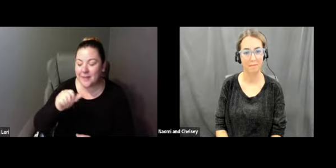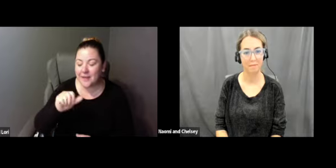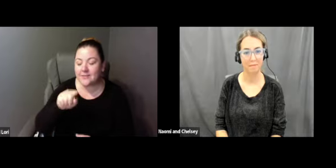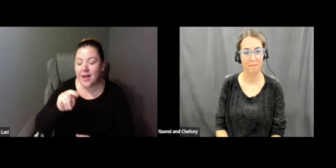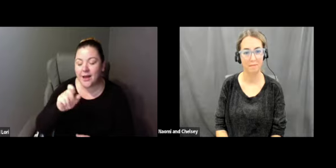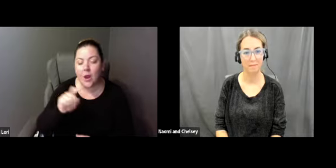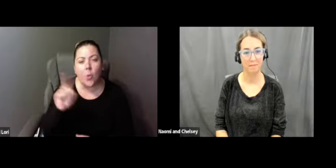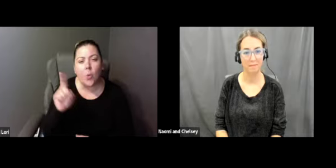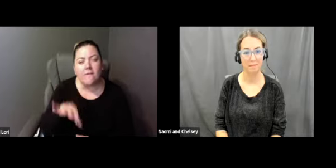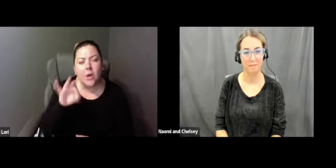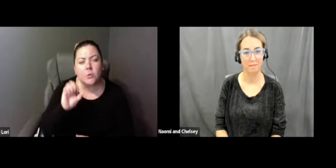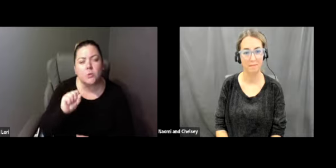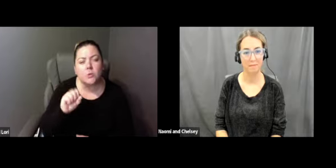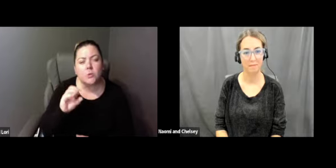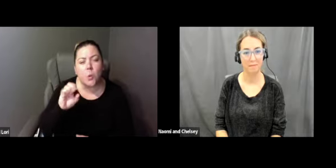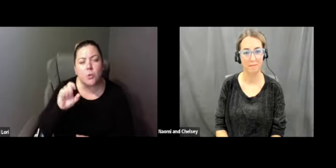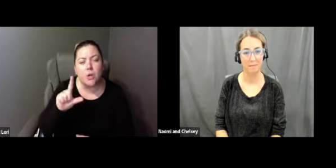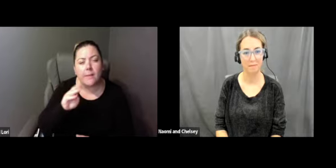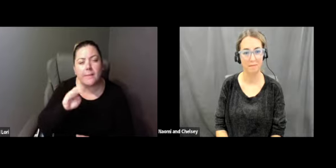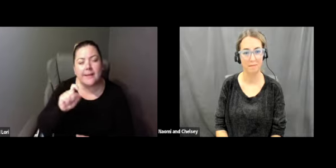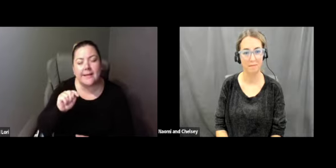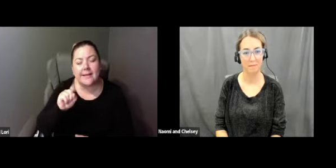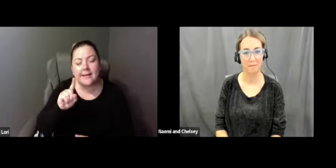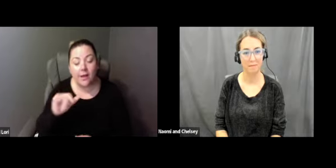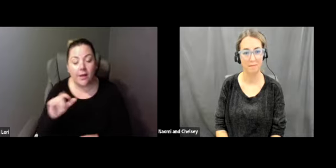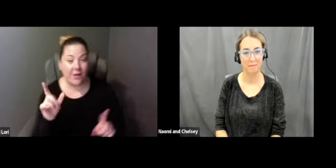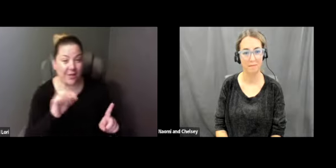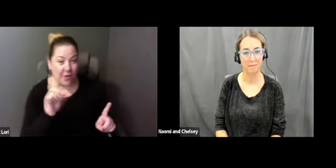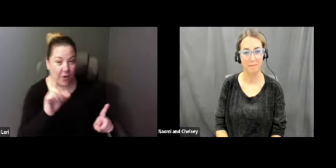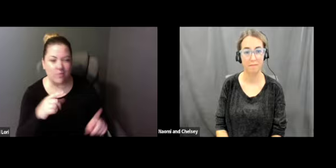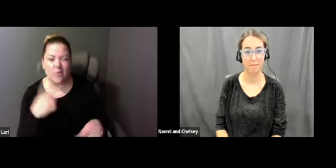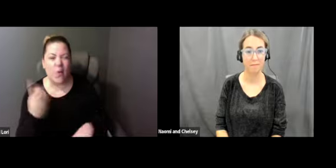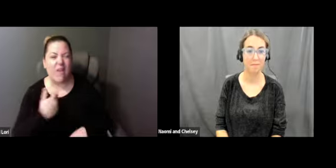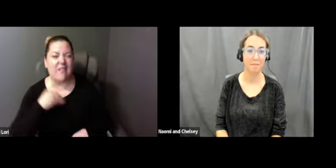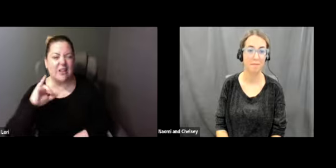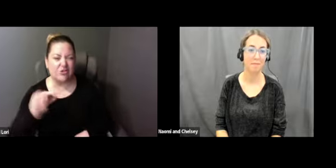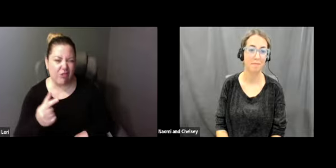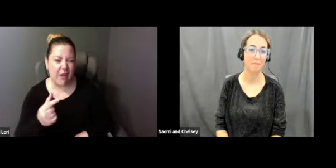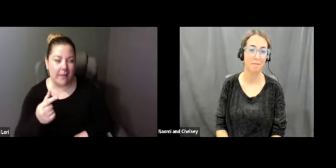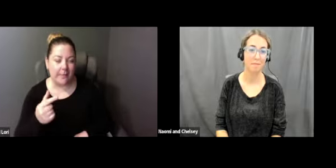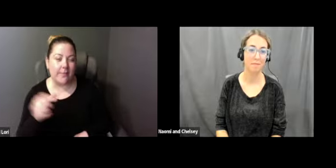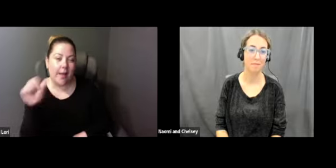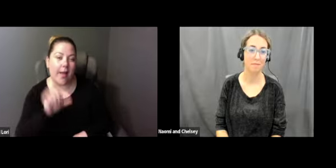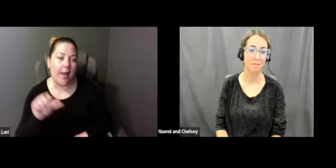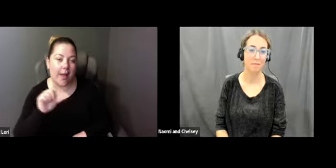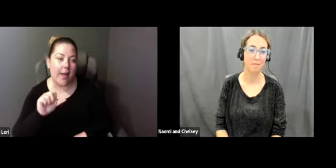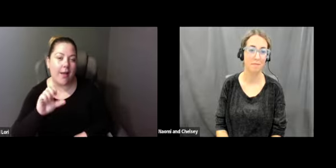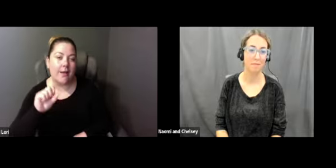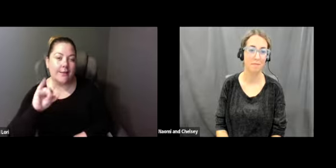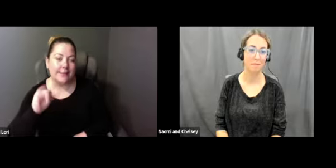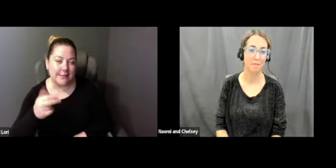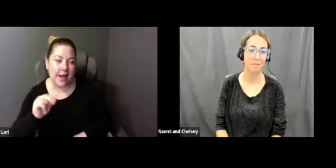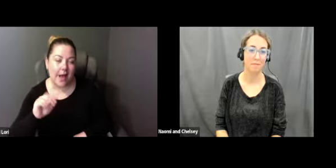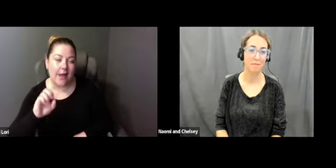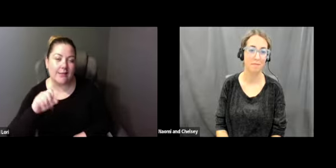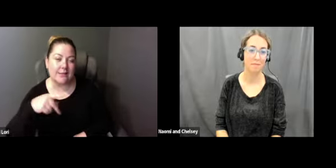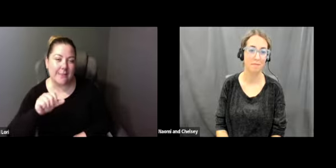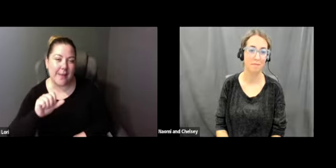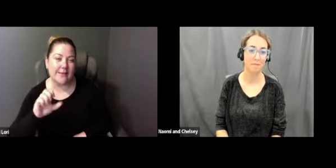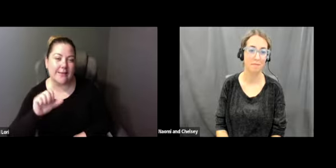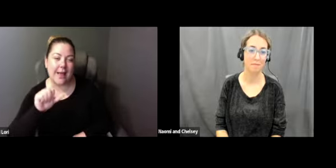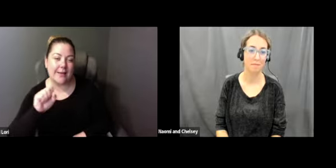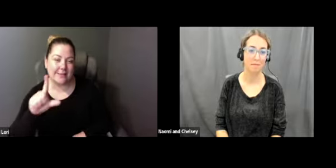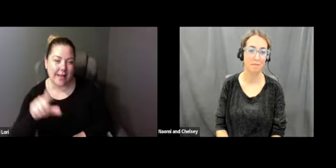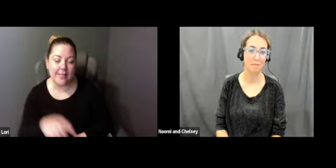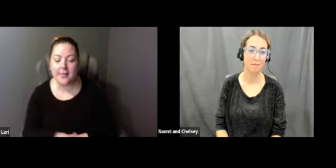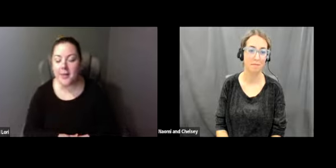here. At this time, we only have Instagram, and you can find us at the Sign Space ASL. Sadie here. Awesome. We will make sure to